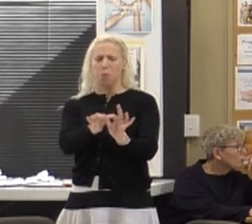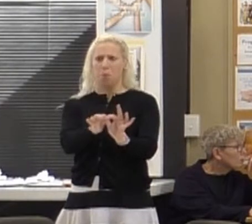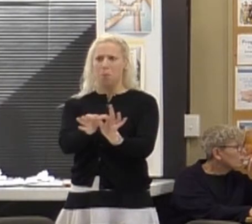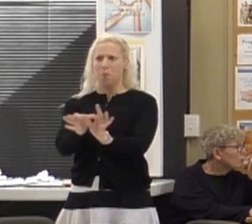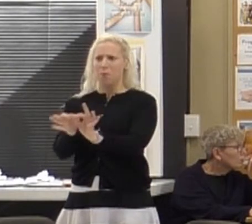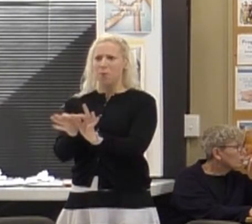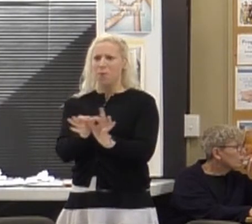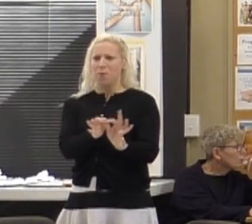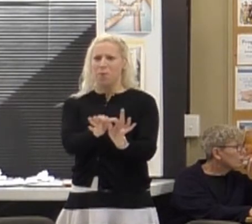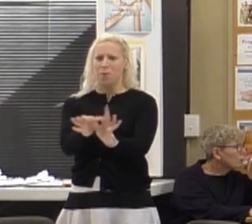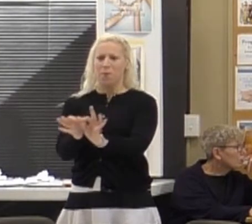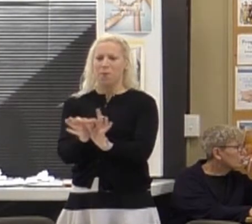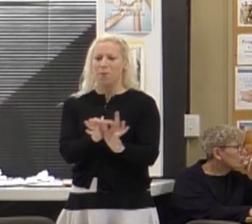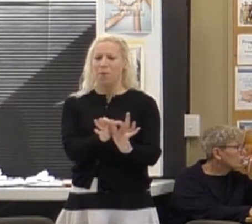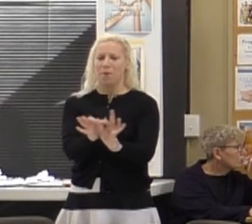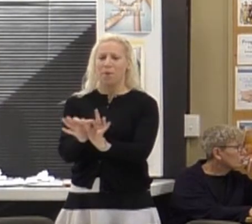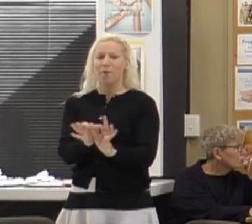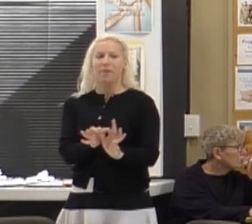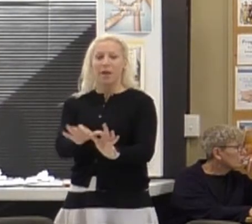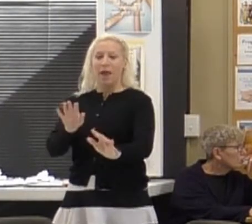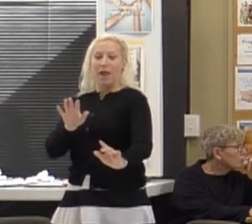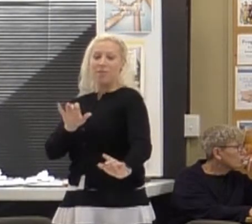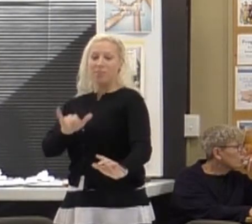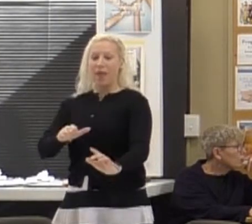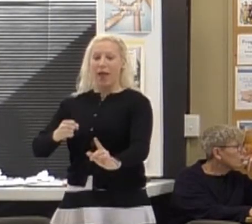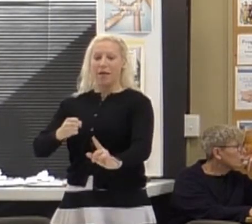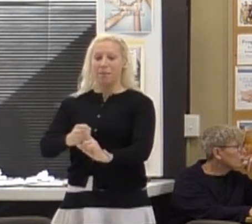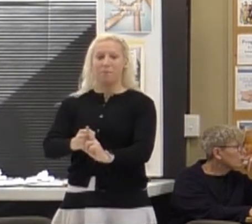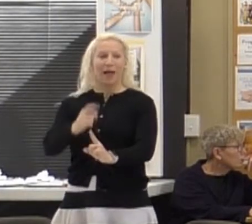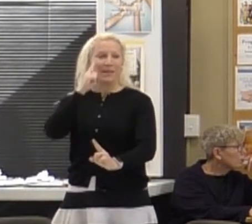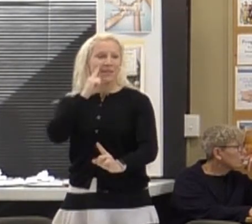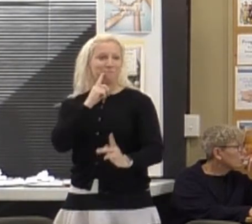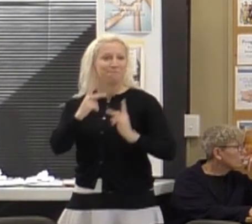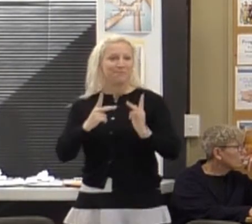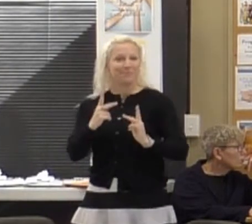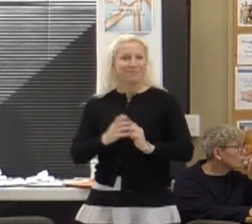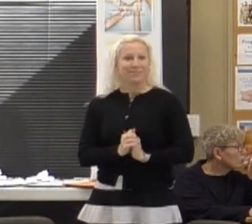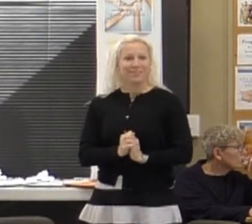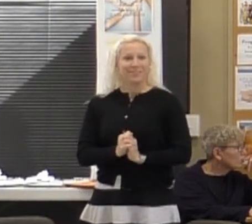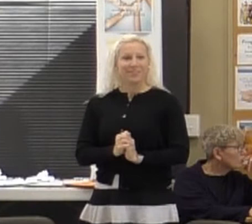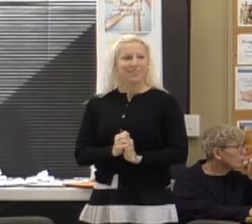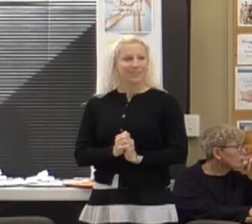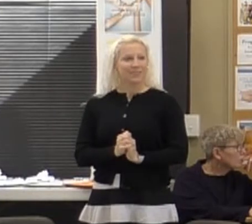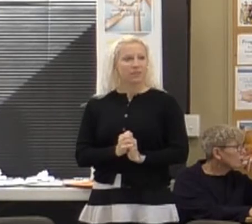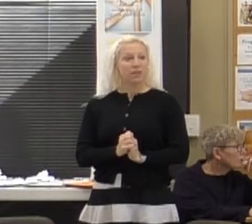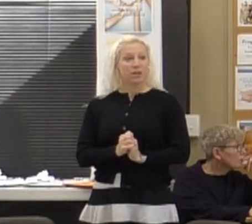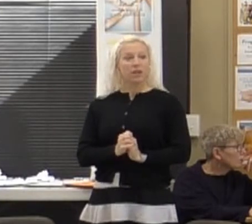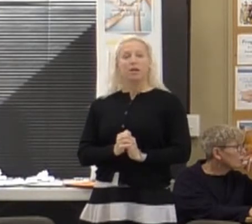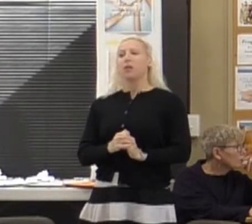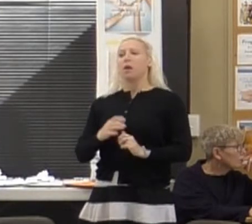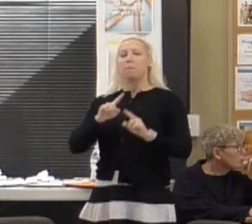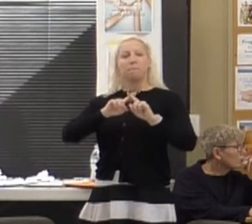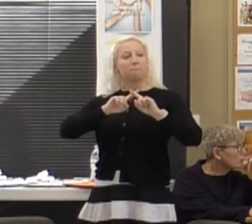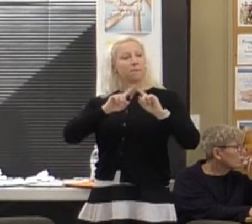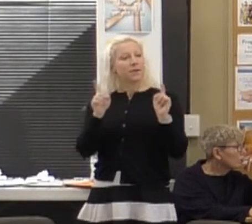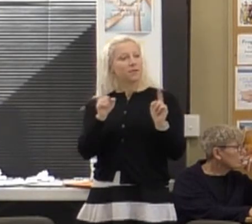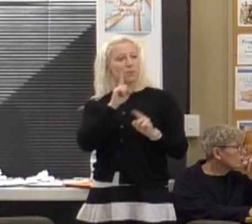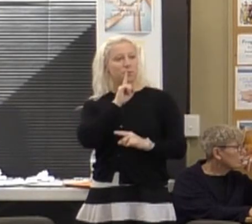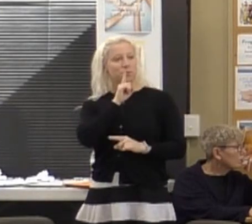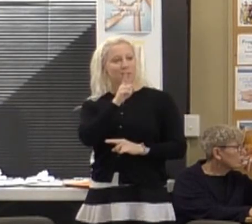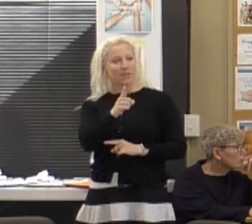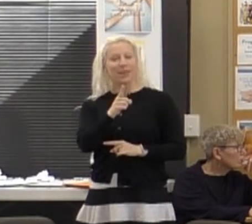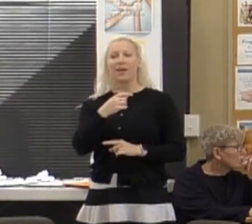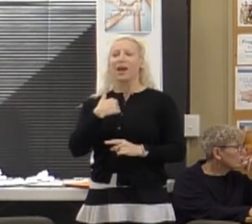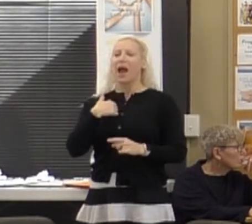One thing that we often think of is that means interpreting services, and that provides deaf people